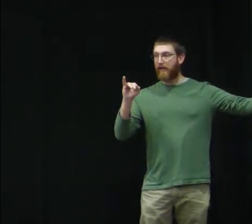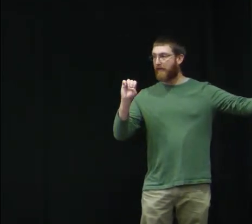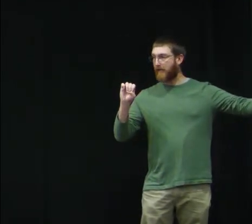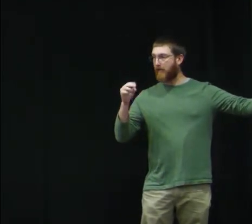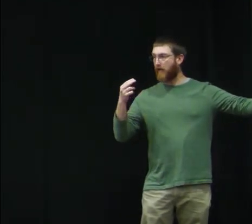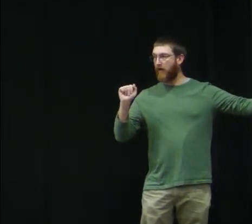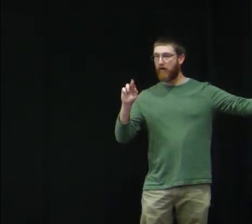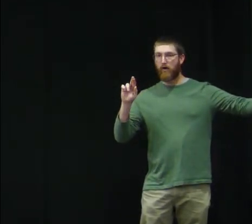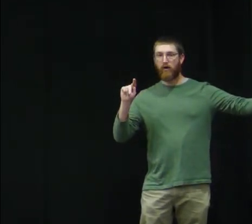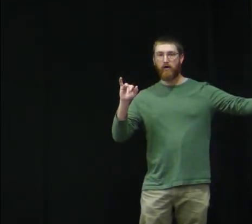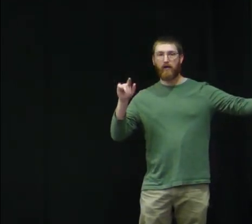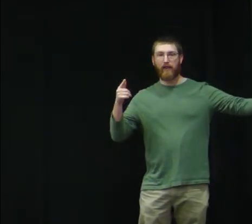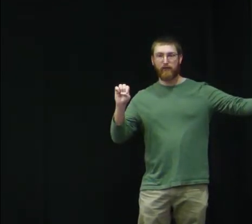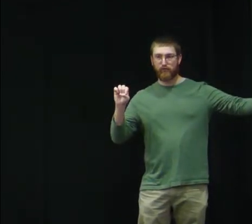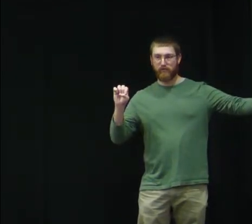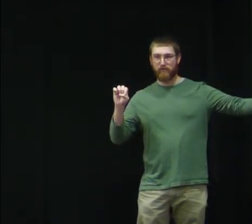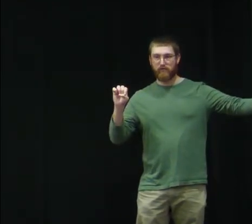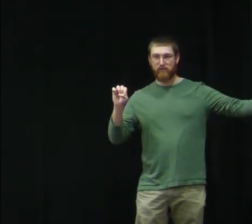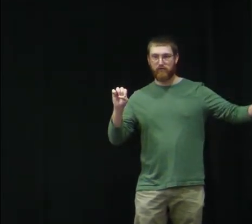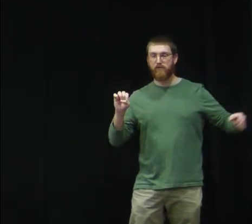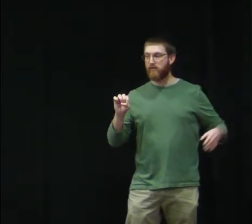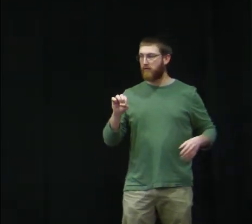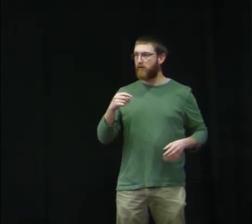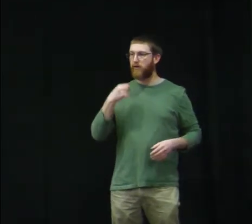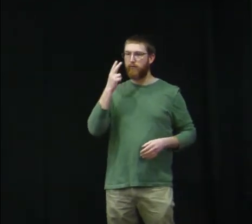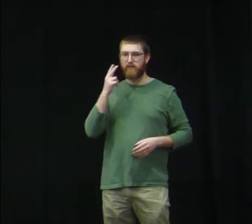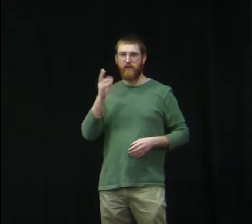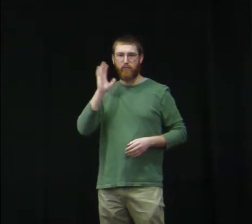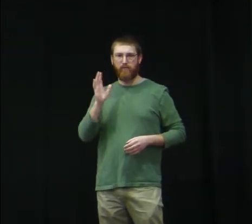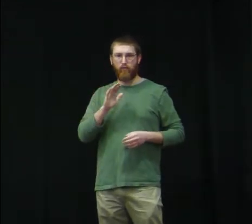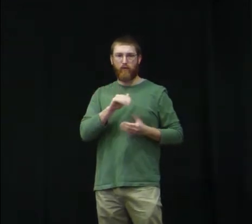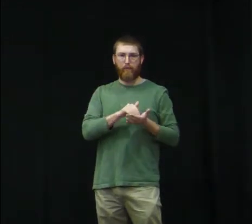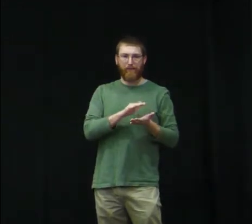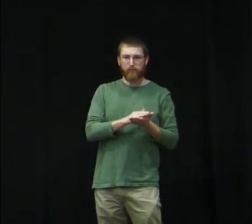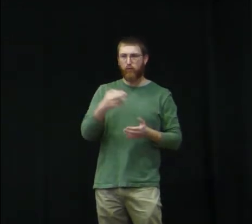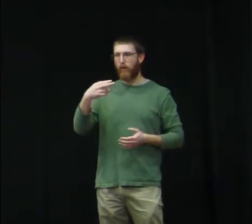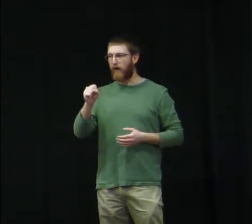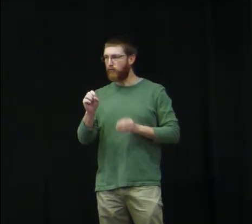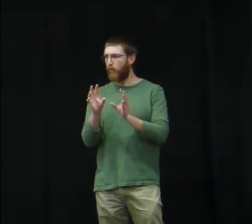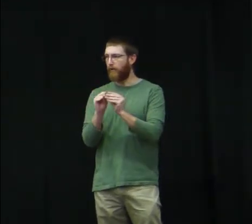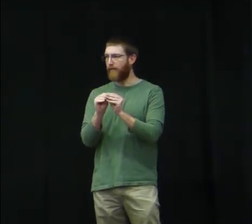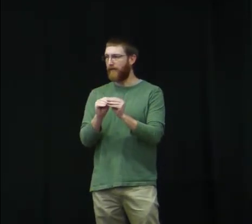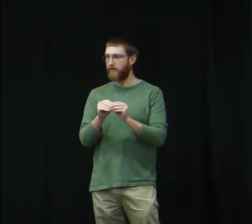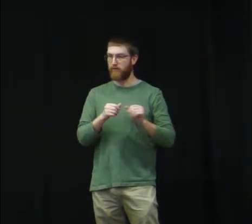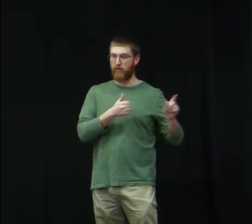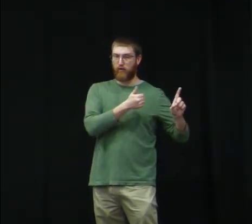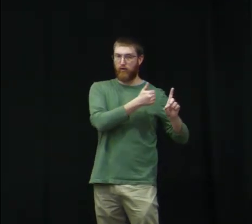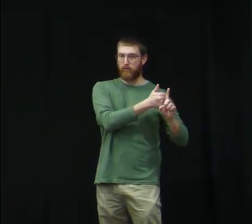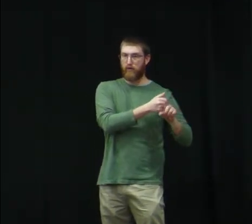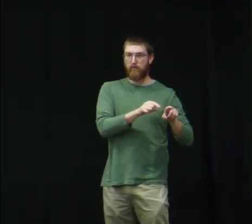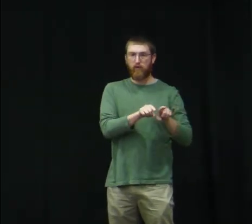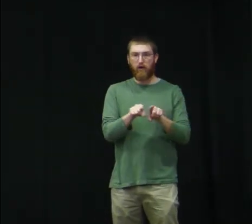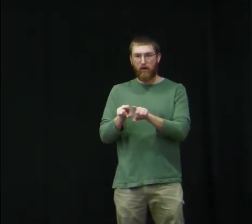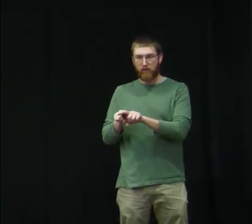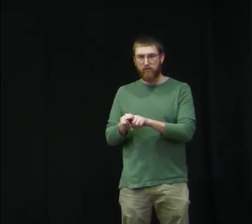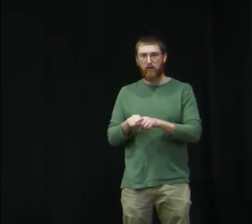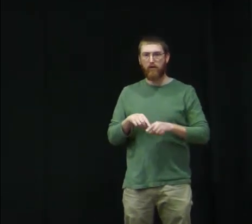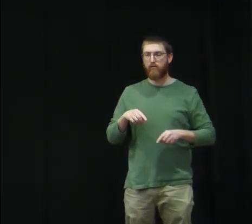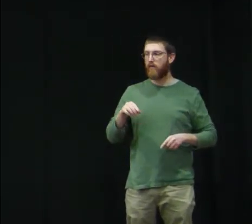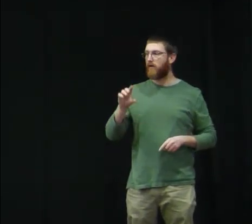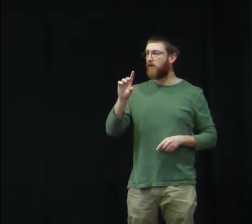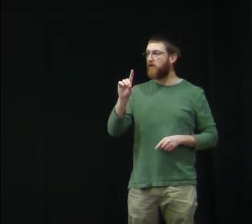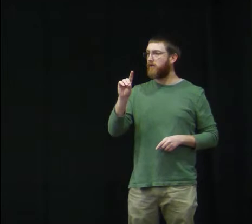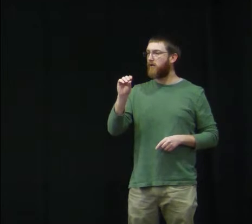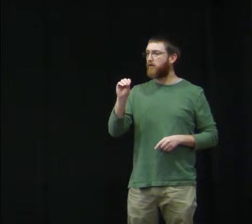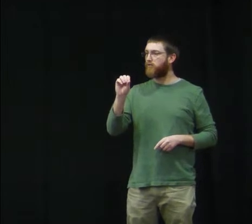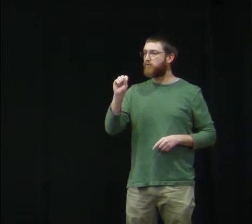transition coordinator, and some of you all have seen her in middle school and high school meetings. But Maggie is also doing her director of special ed practicum with